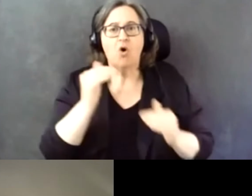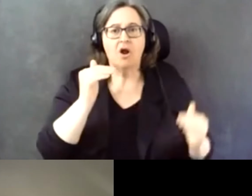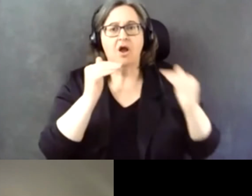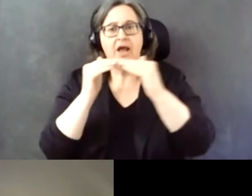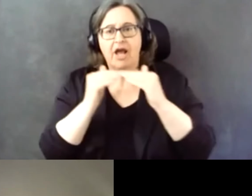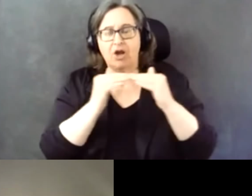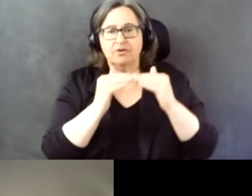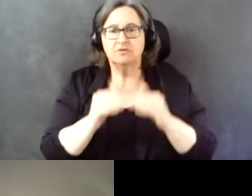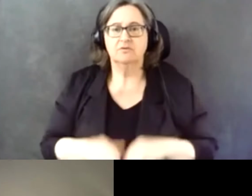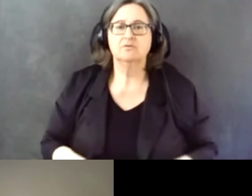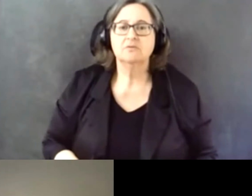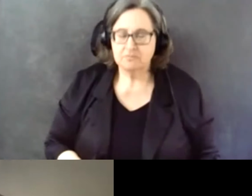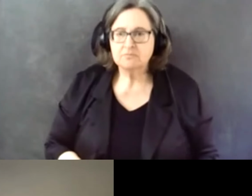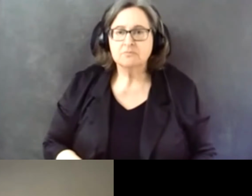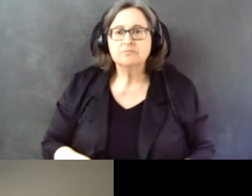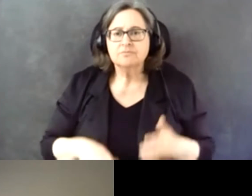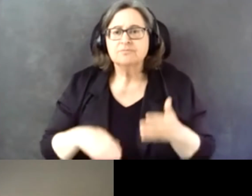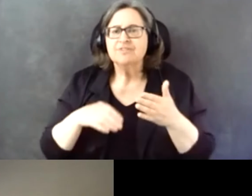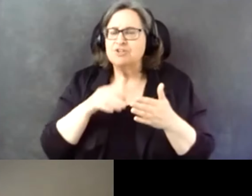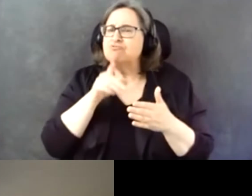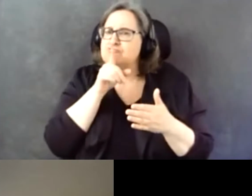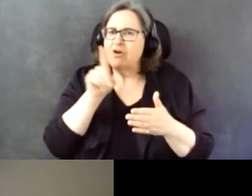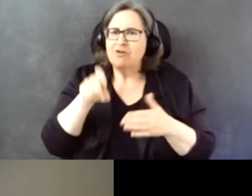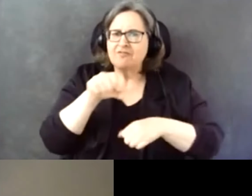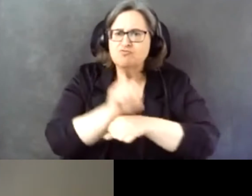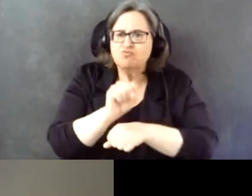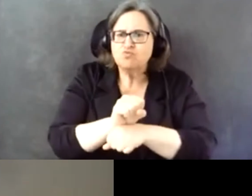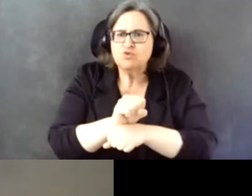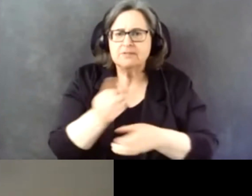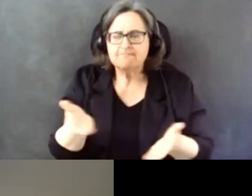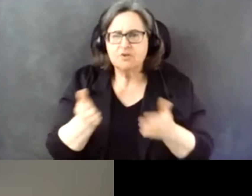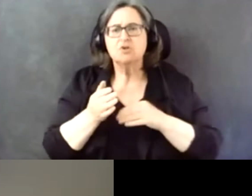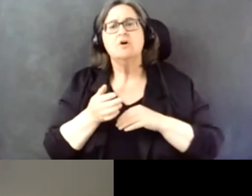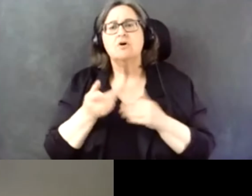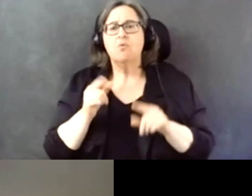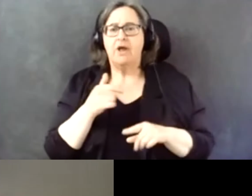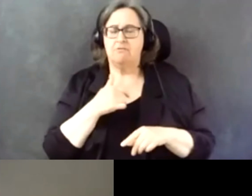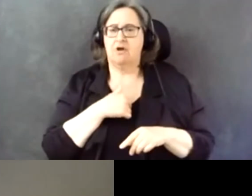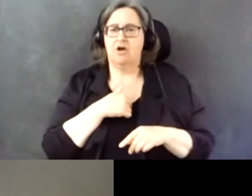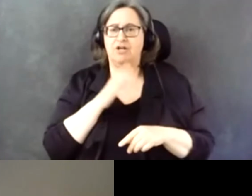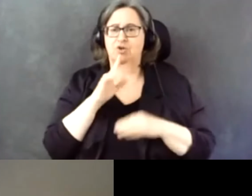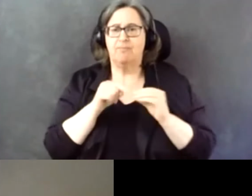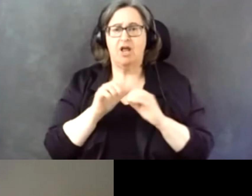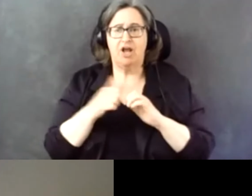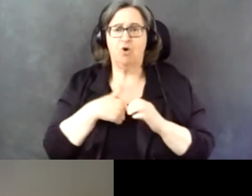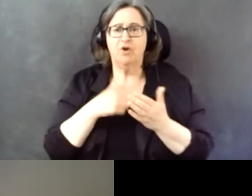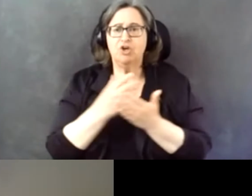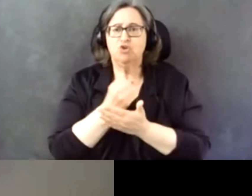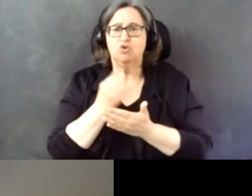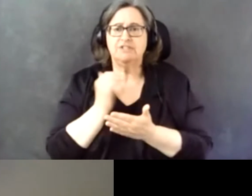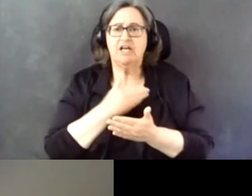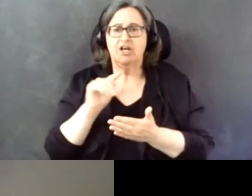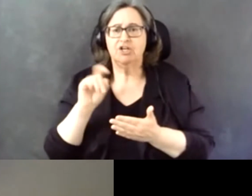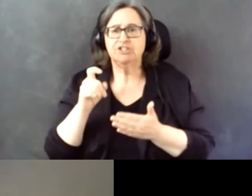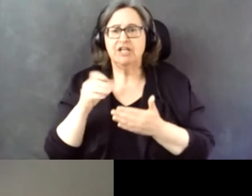you're on the ground uh in a real way and so when we talk about uh how we utilize our tax